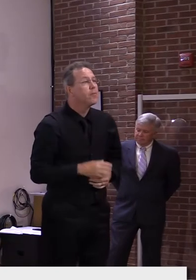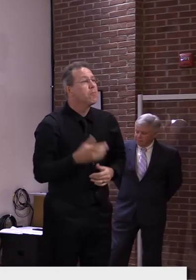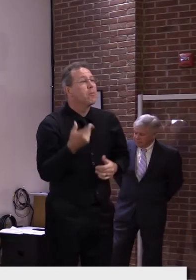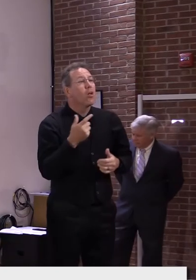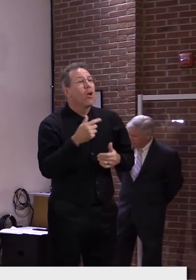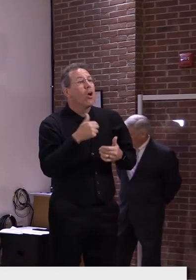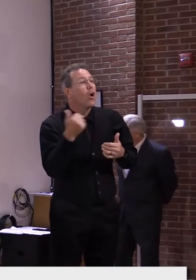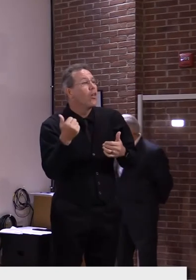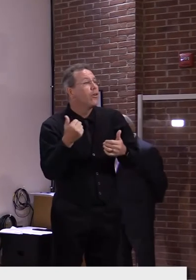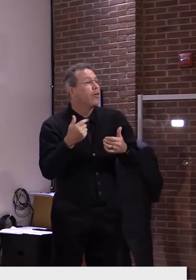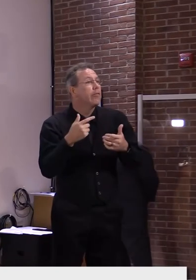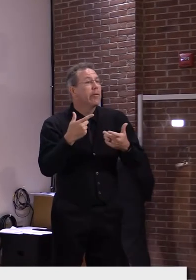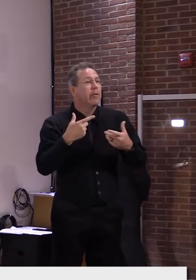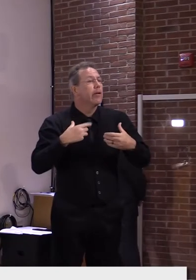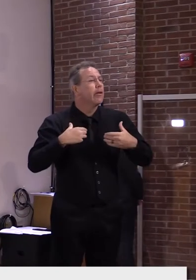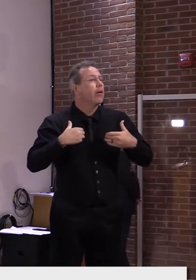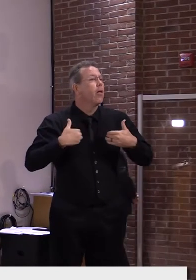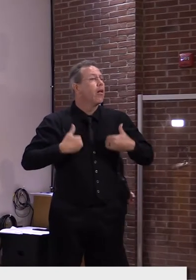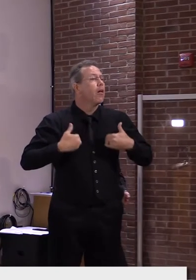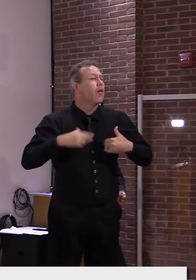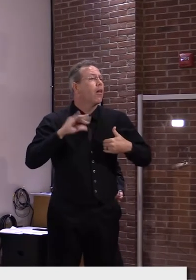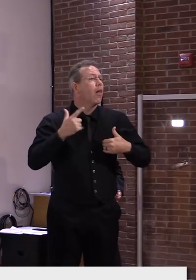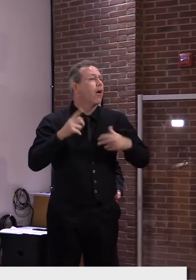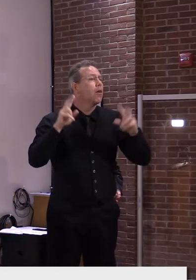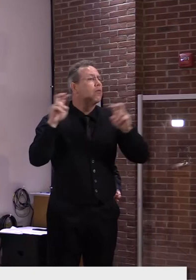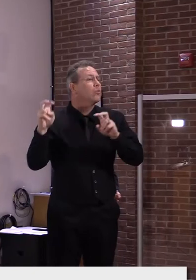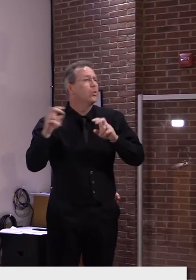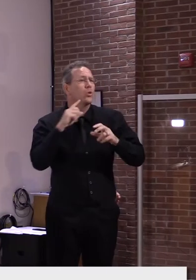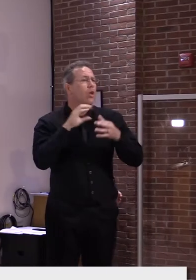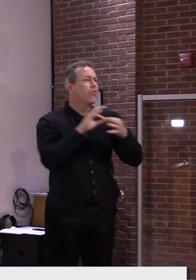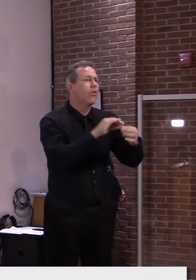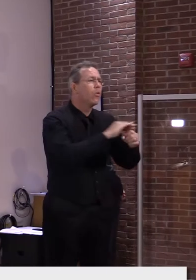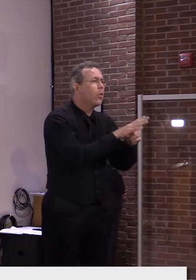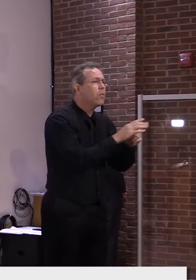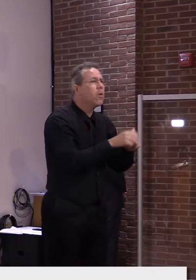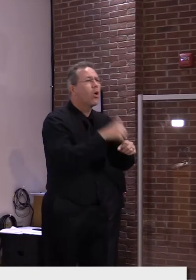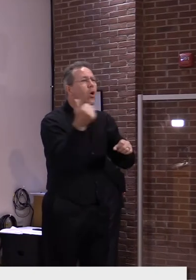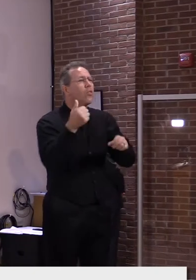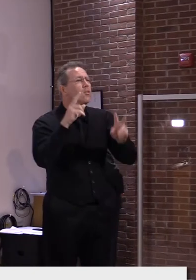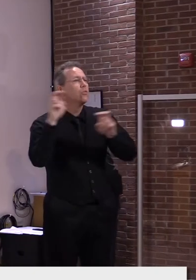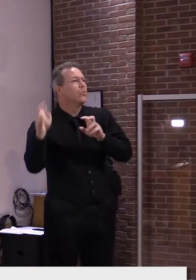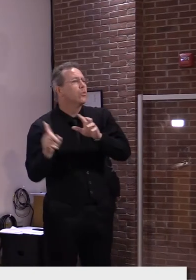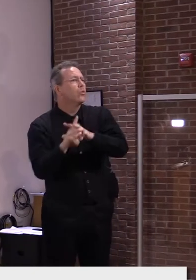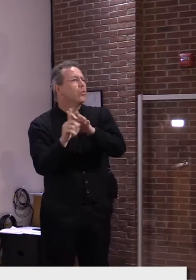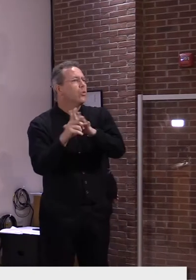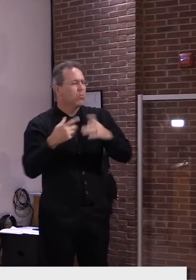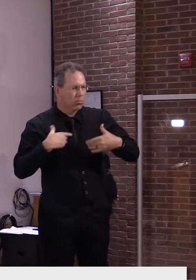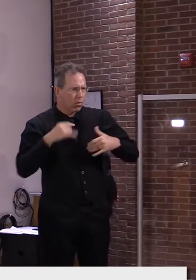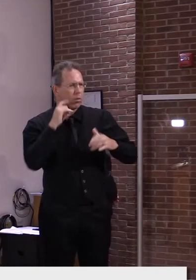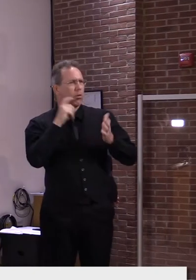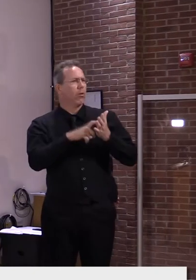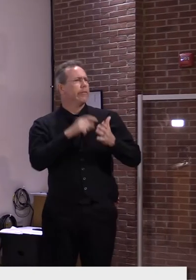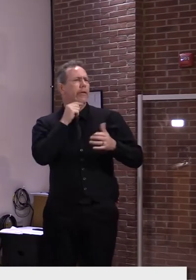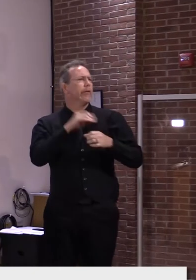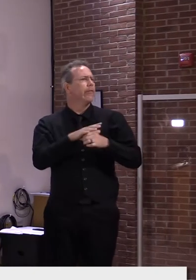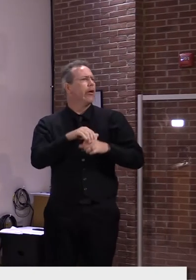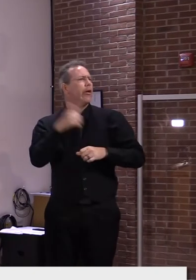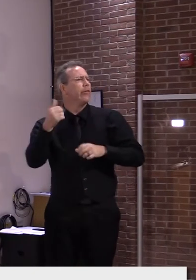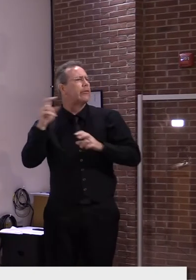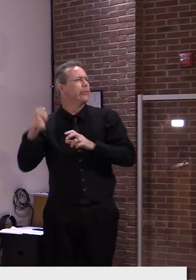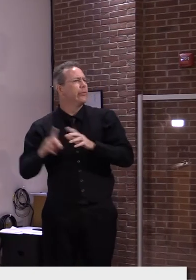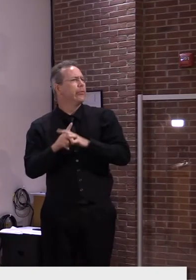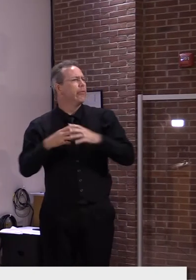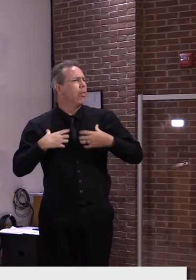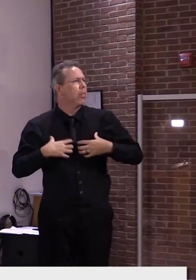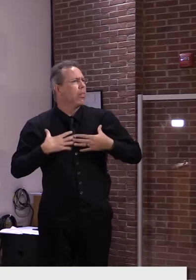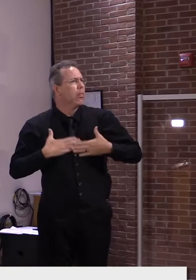their impact known because we're not masking anymore. Hopefully, most of those aren't going to be very